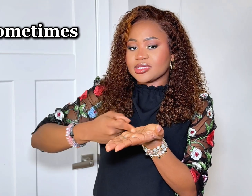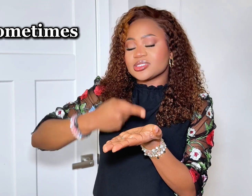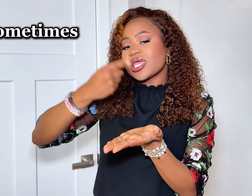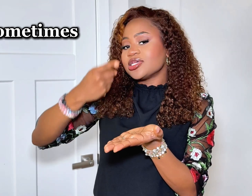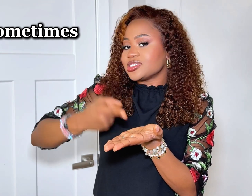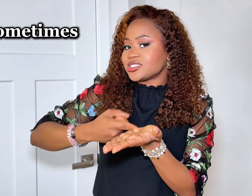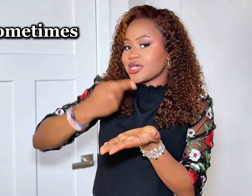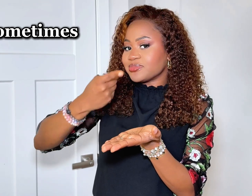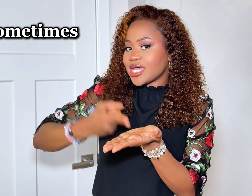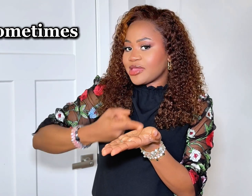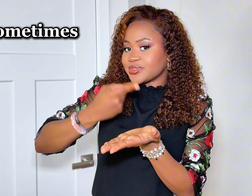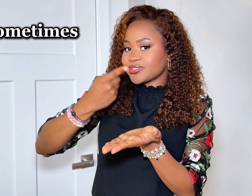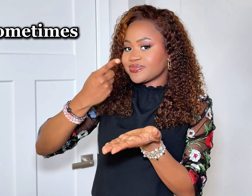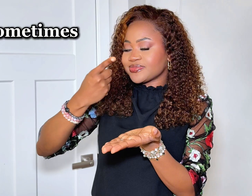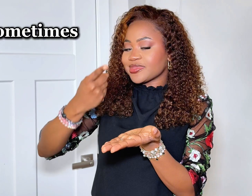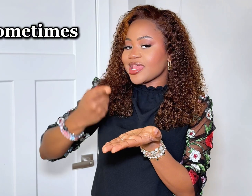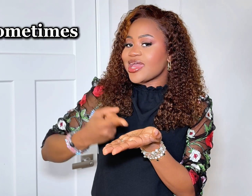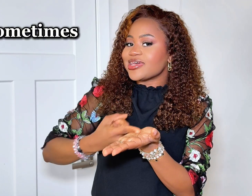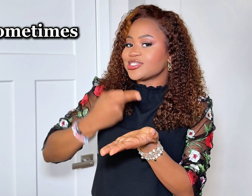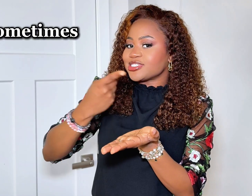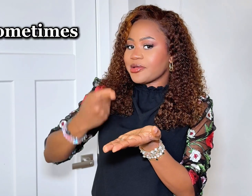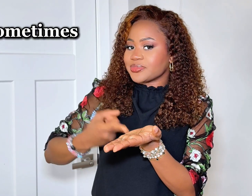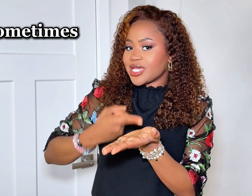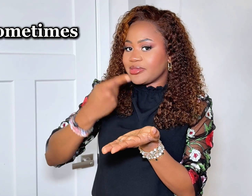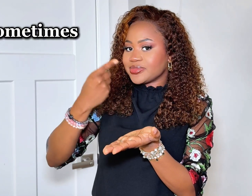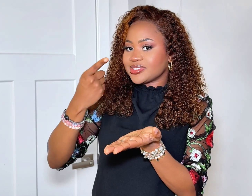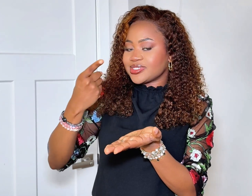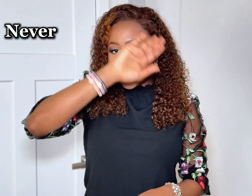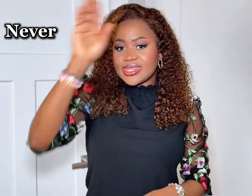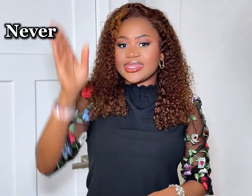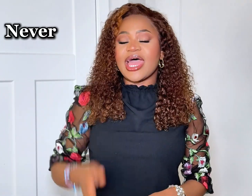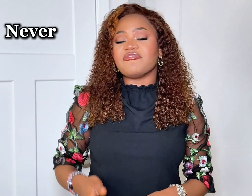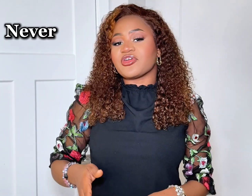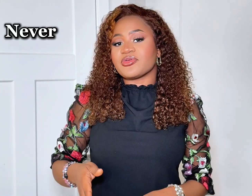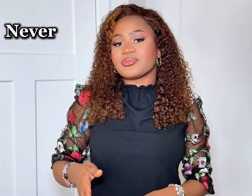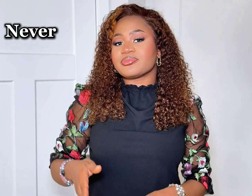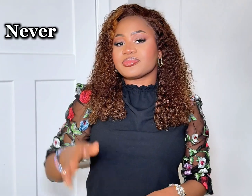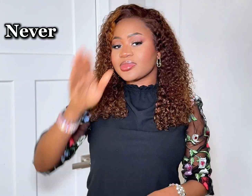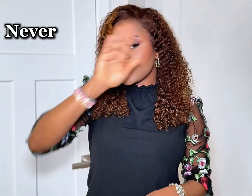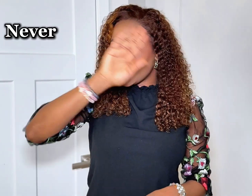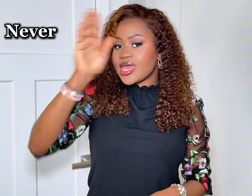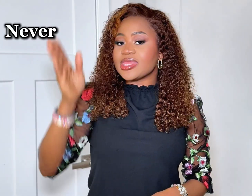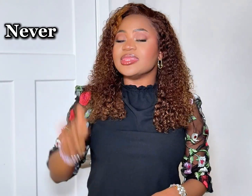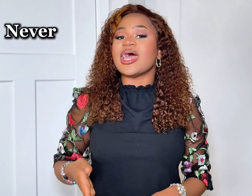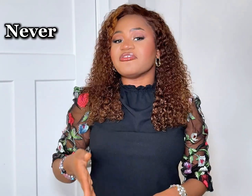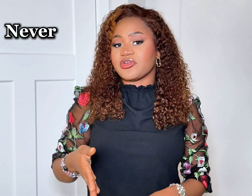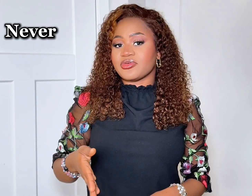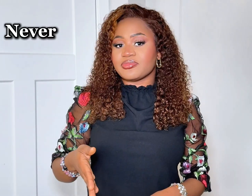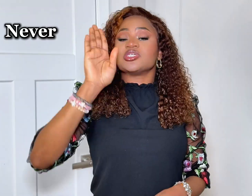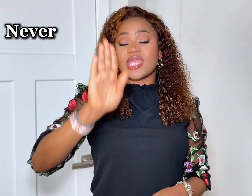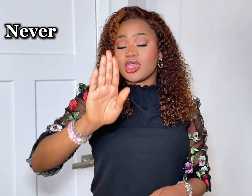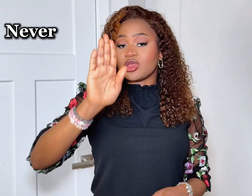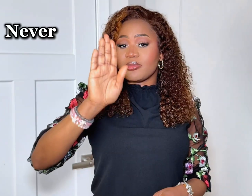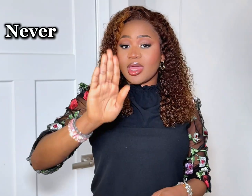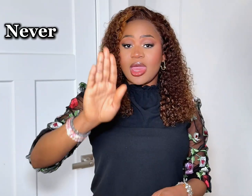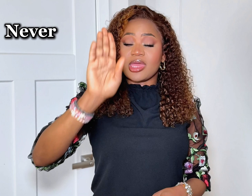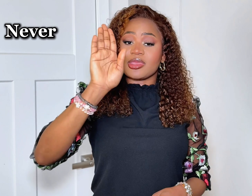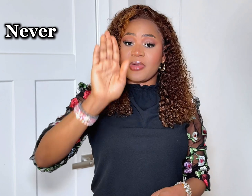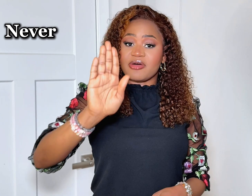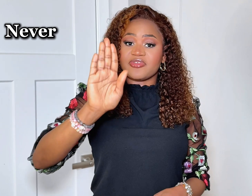this. Sometimes. Sometimes. Never. Never. So take your dominant hand, the palm flat